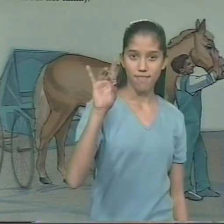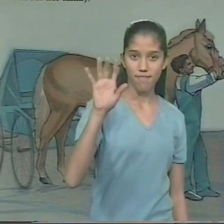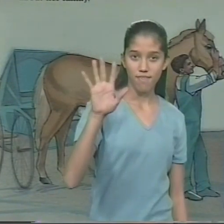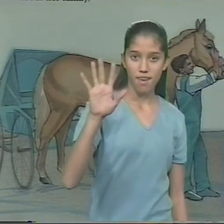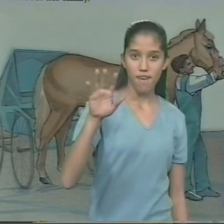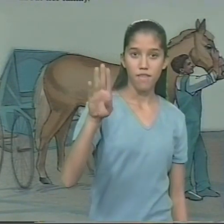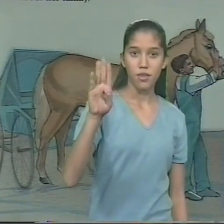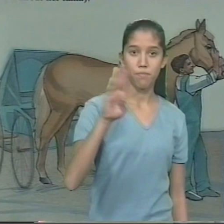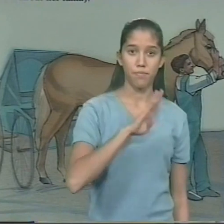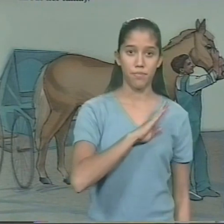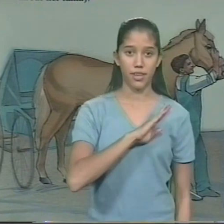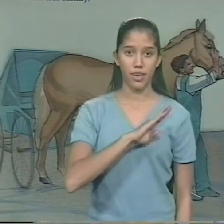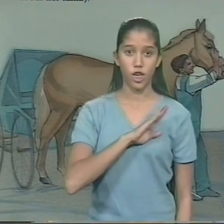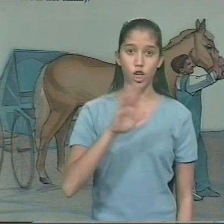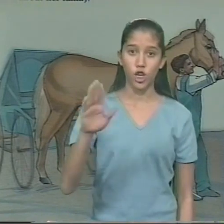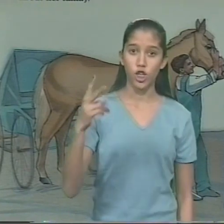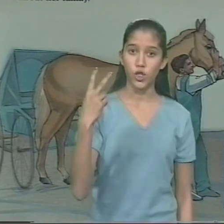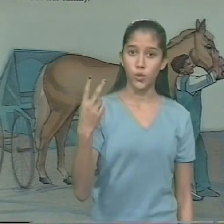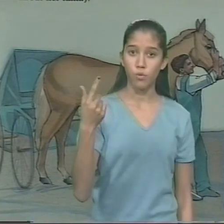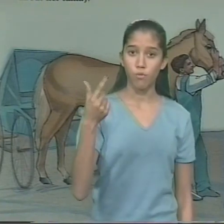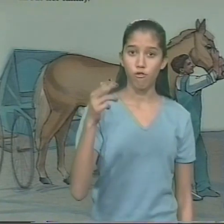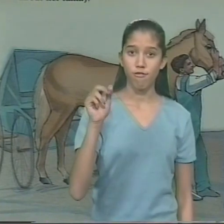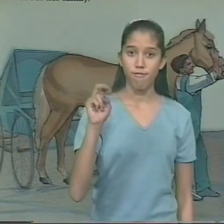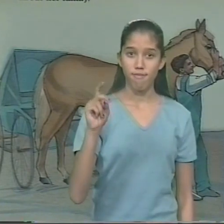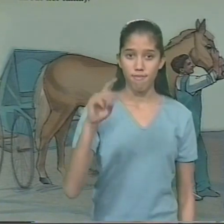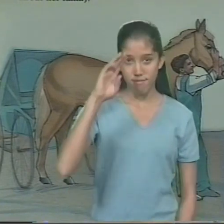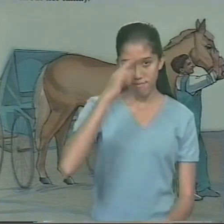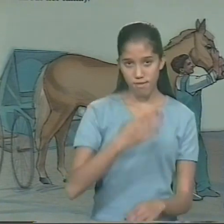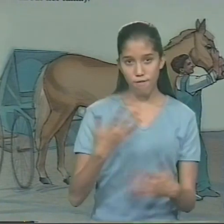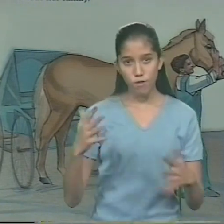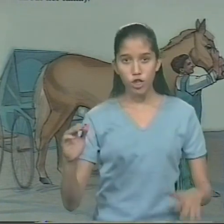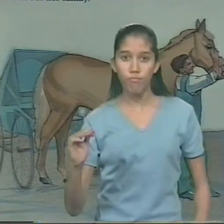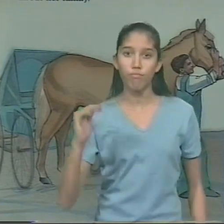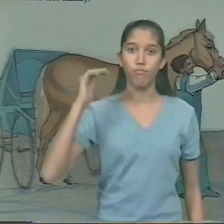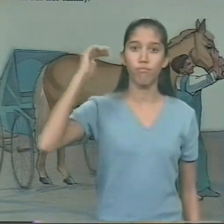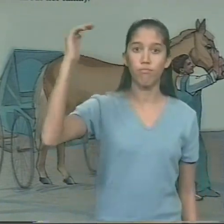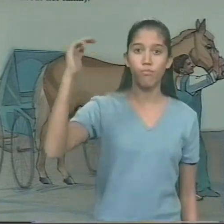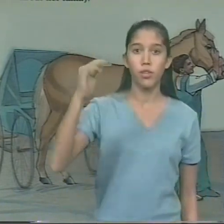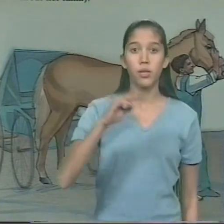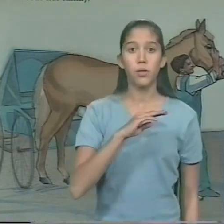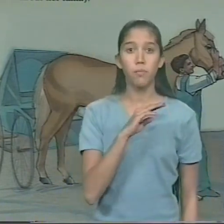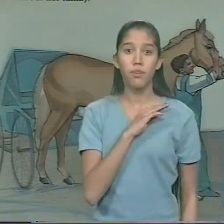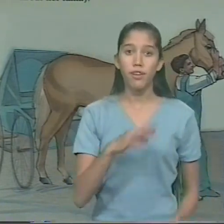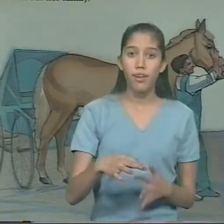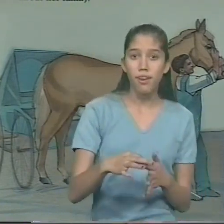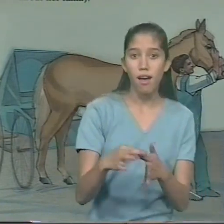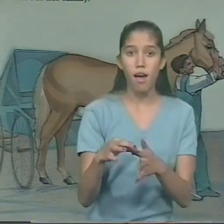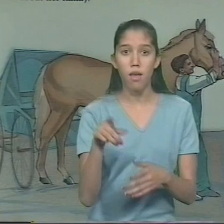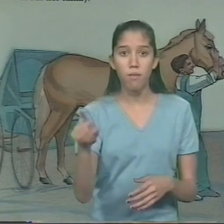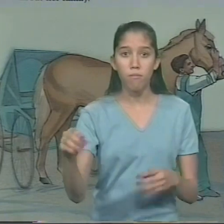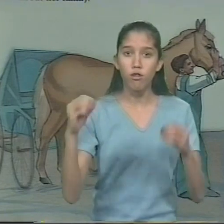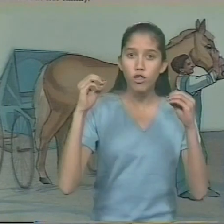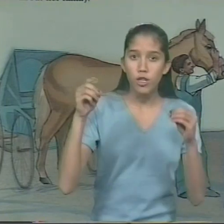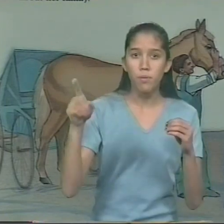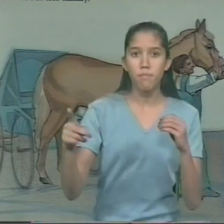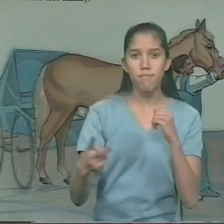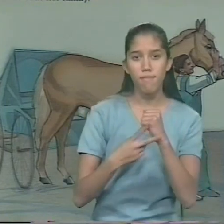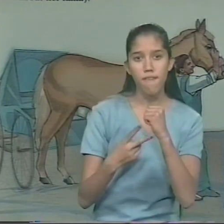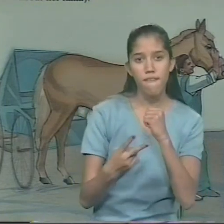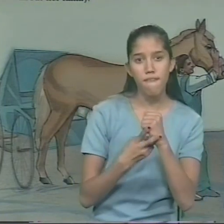By 1885, Biddy's two grandsons had grown up. She guided them and taught them the value of $1. Biddy